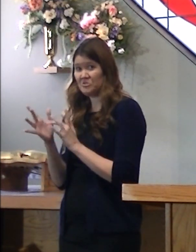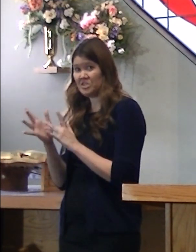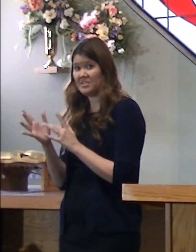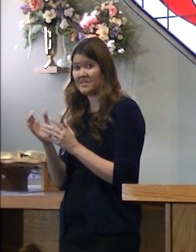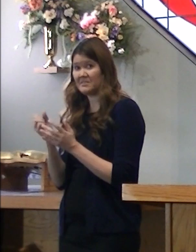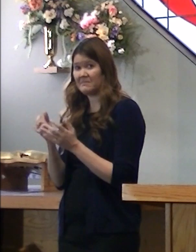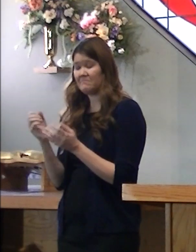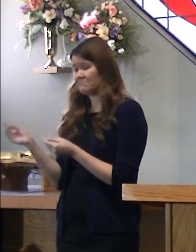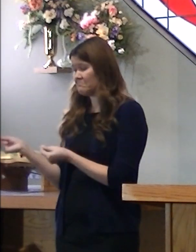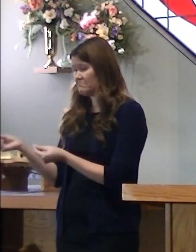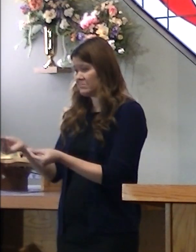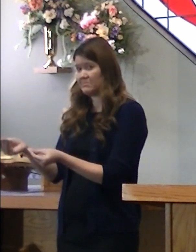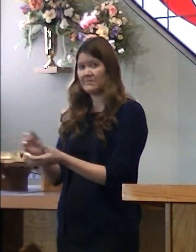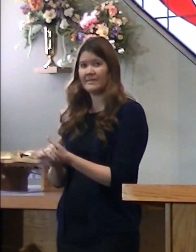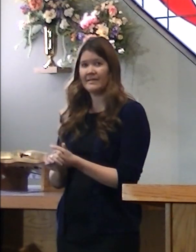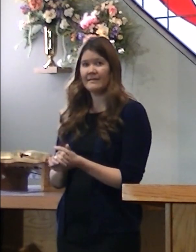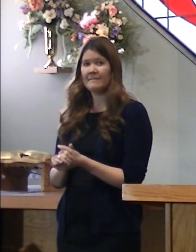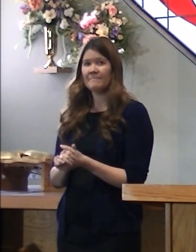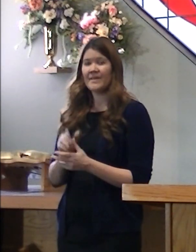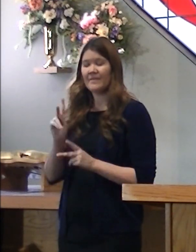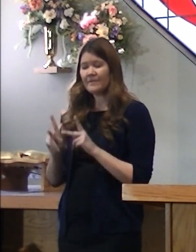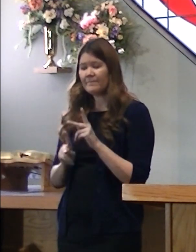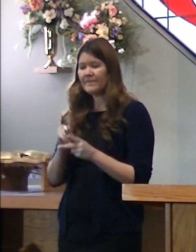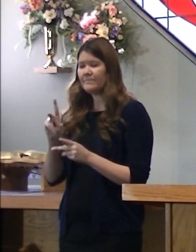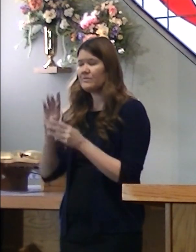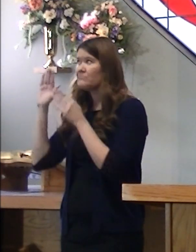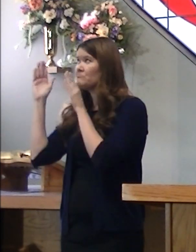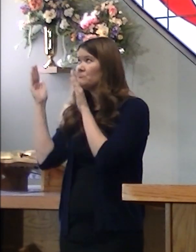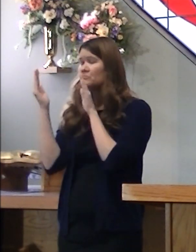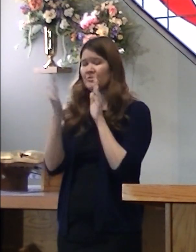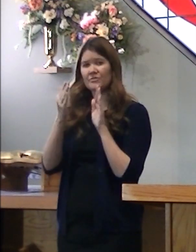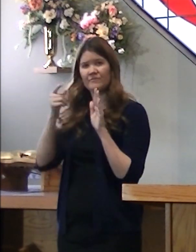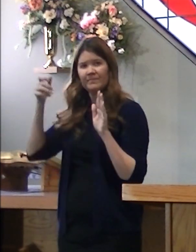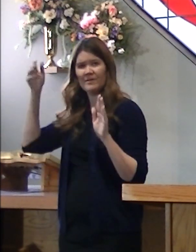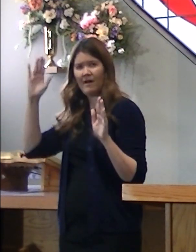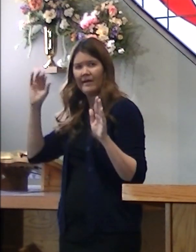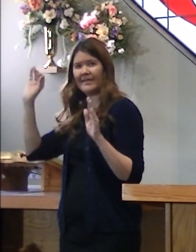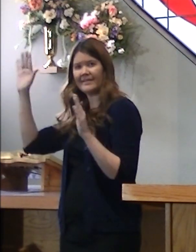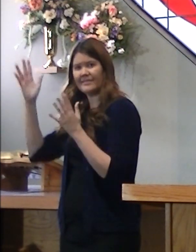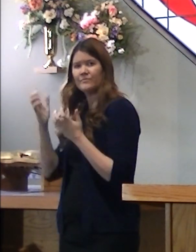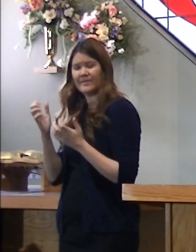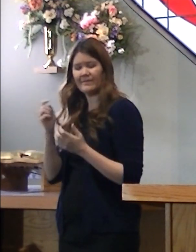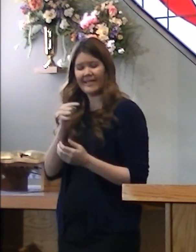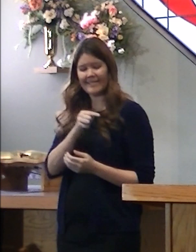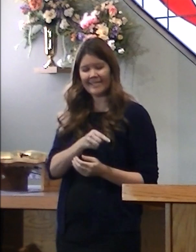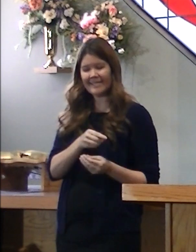the Israelites, have turned their back on God and his will for them.